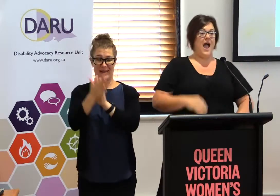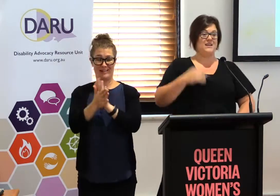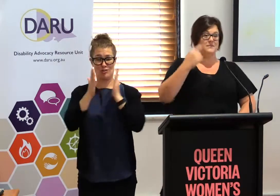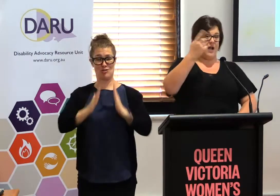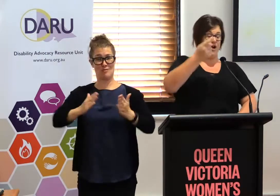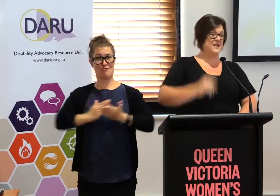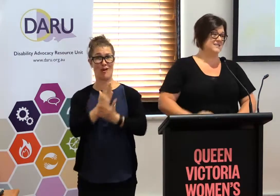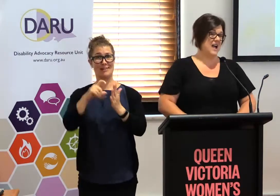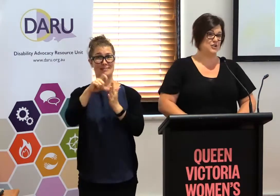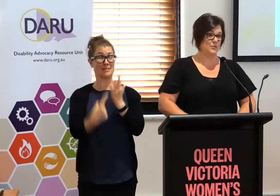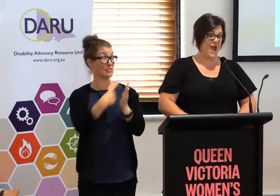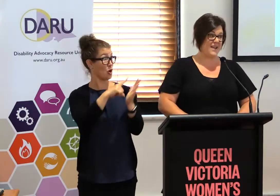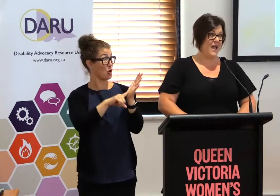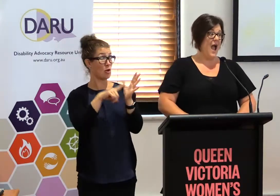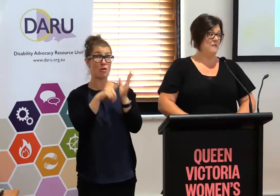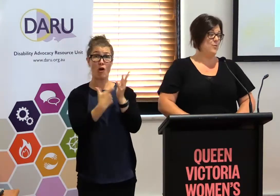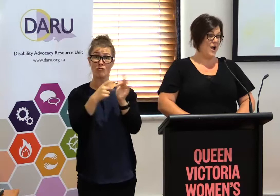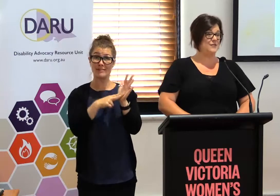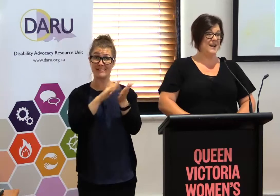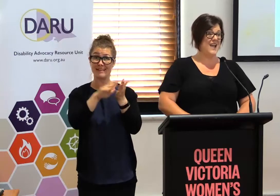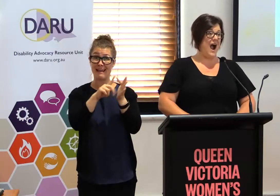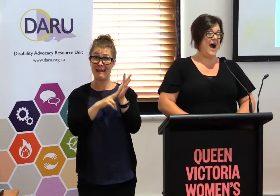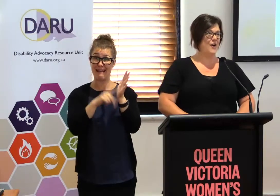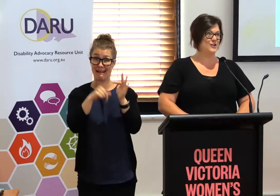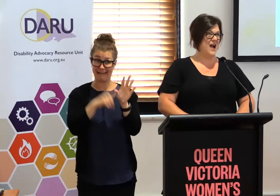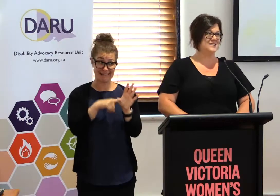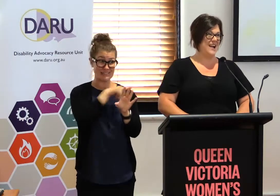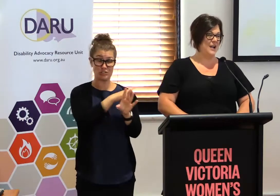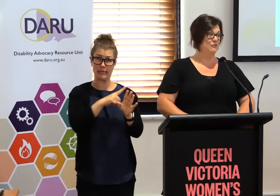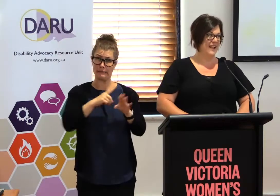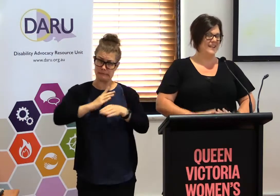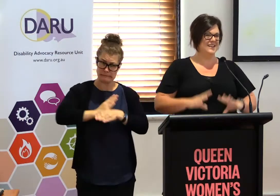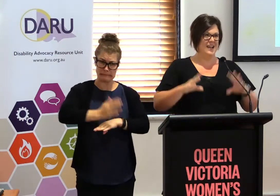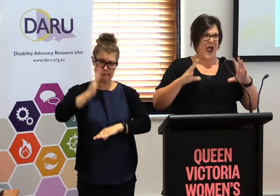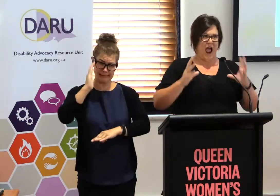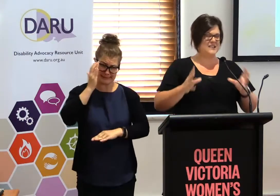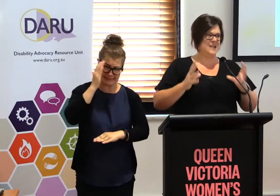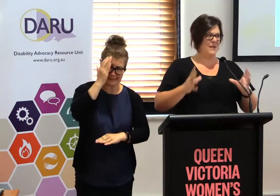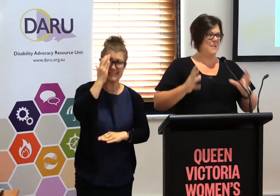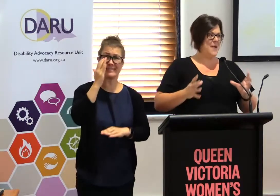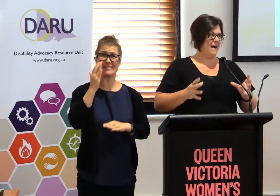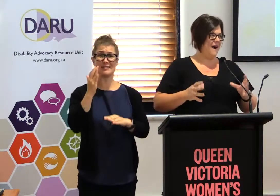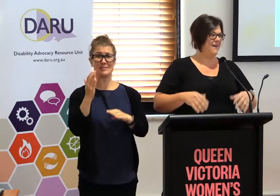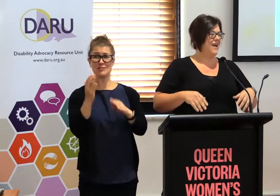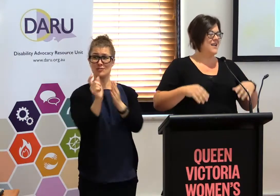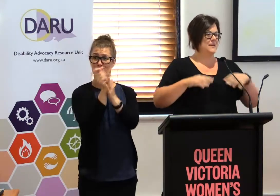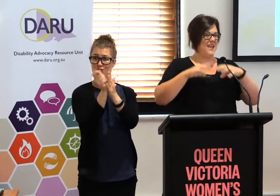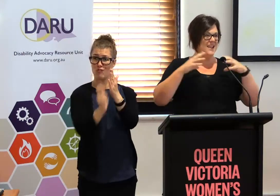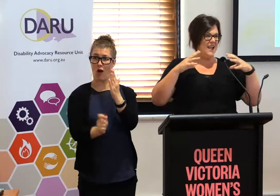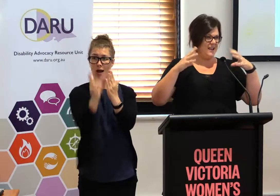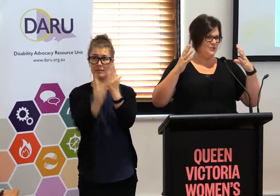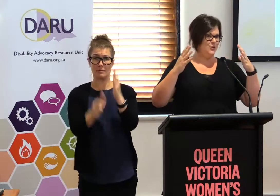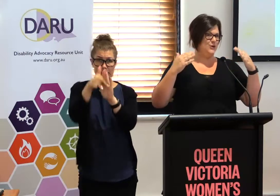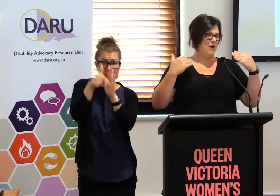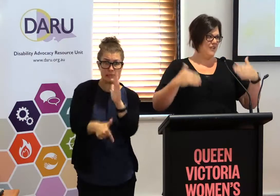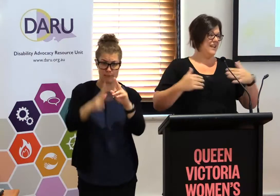here and my colleague Natasha Brake have been working really hard on translating a really academic paper to making